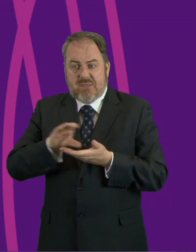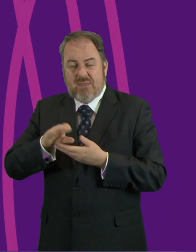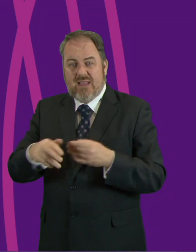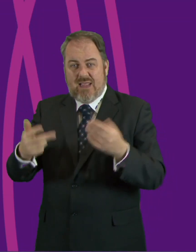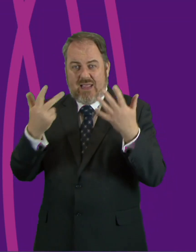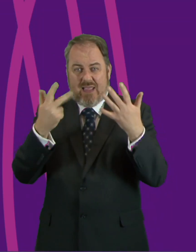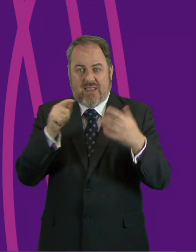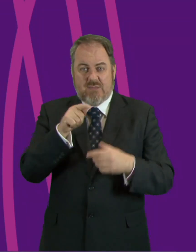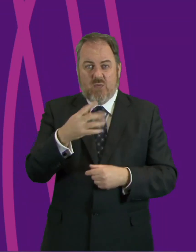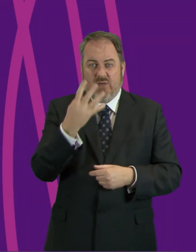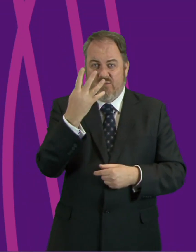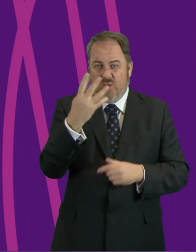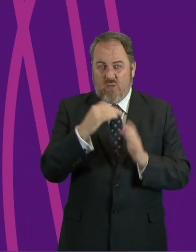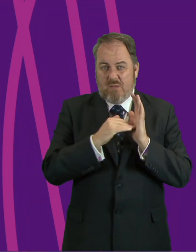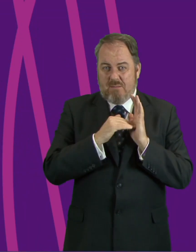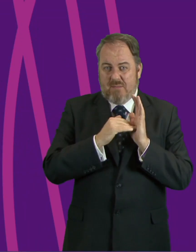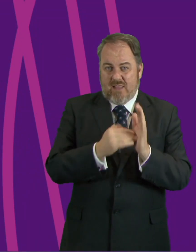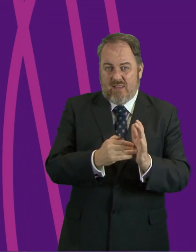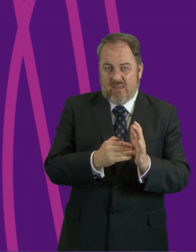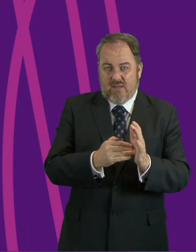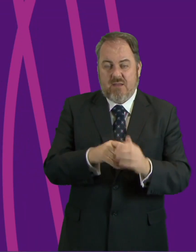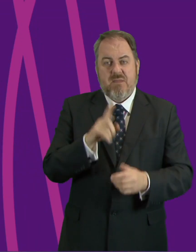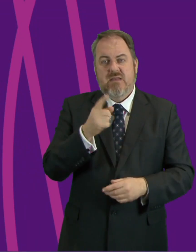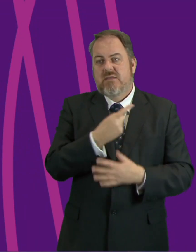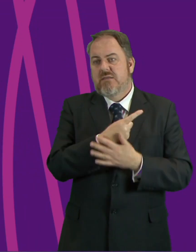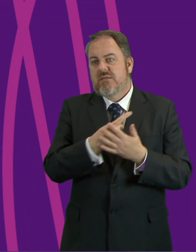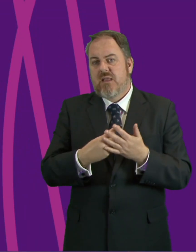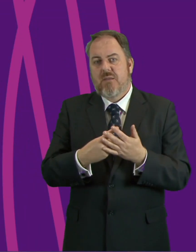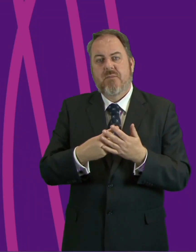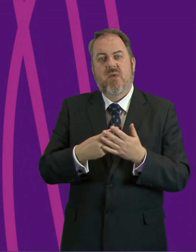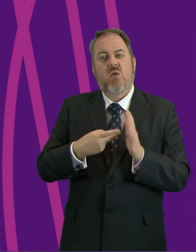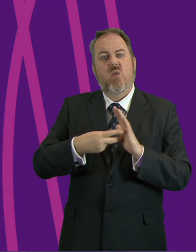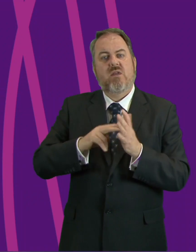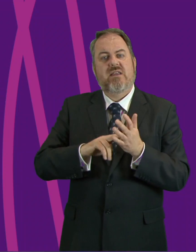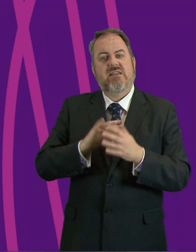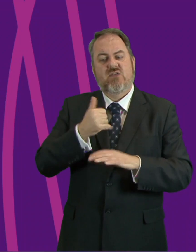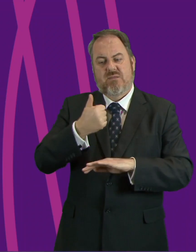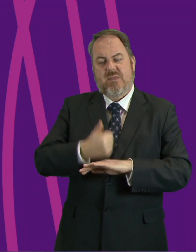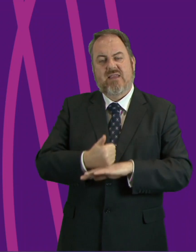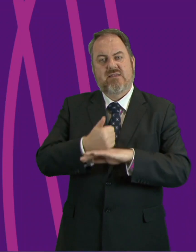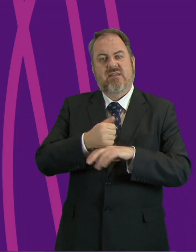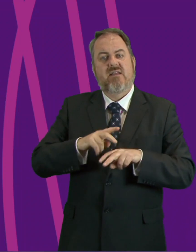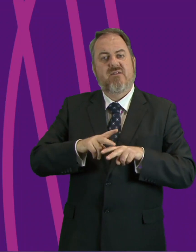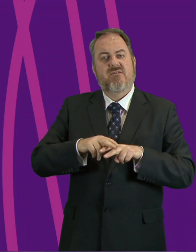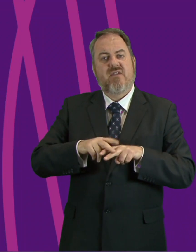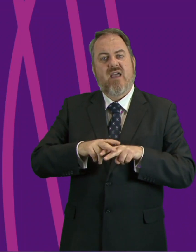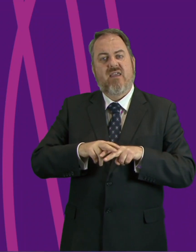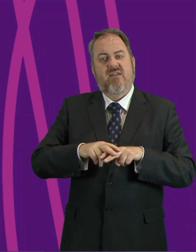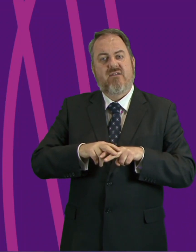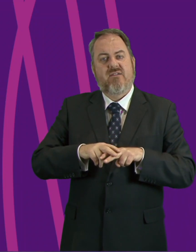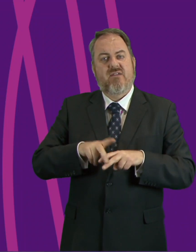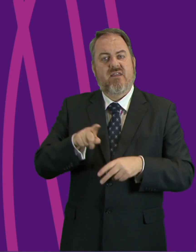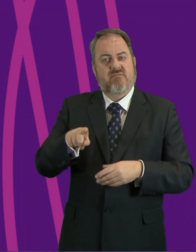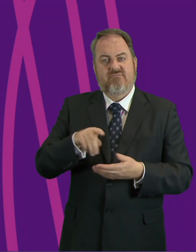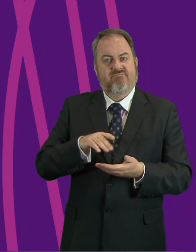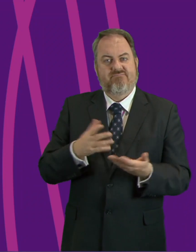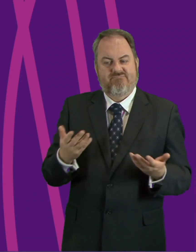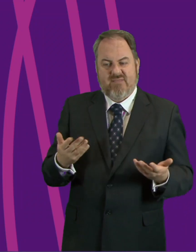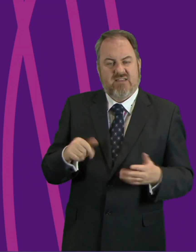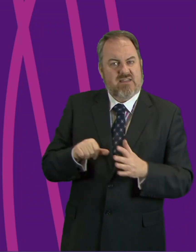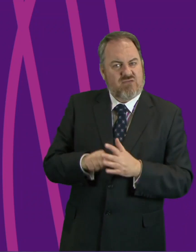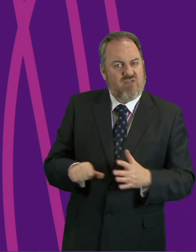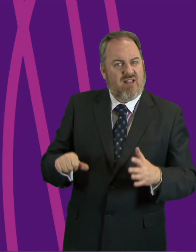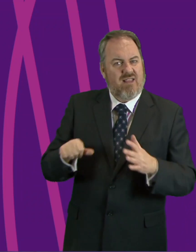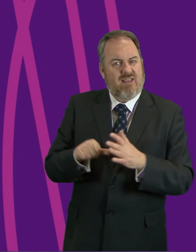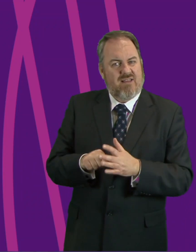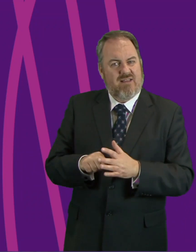aware that the location of some of the anchor organisations in Fife has then left significant gaps in other parts of the region. And I am surprised